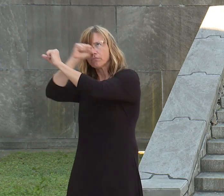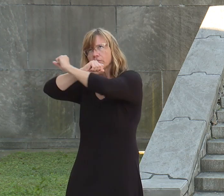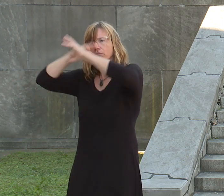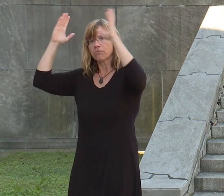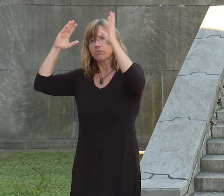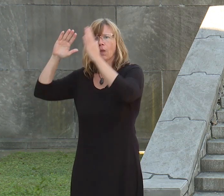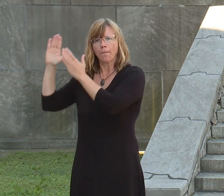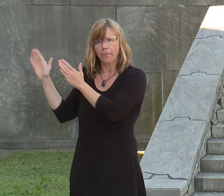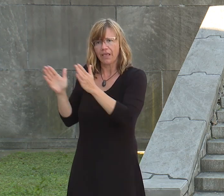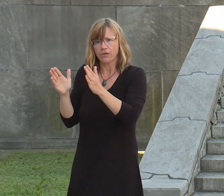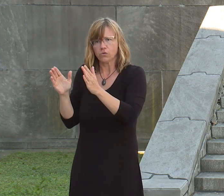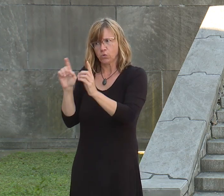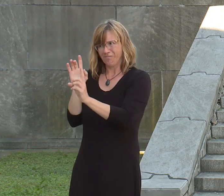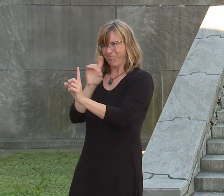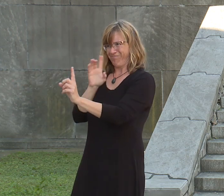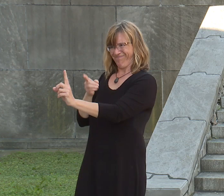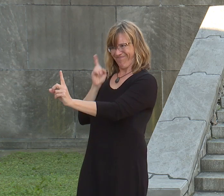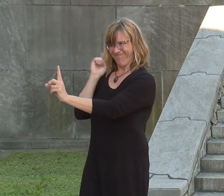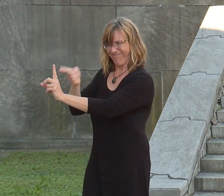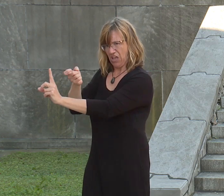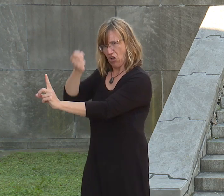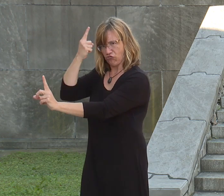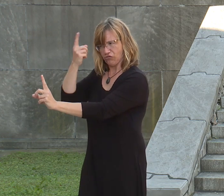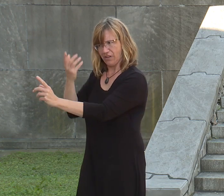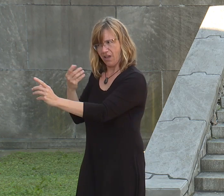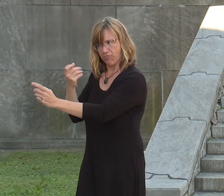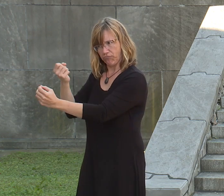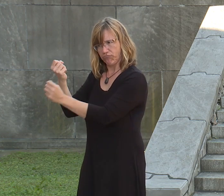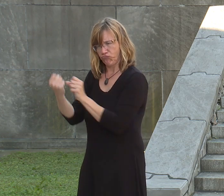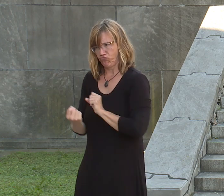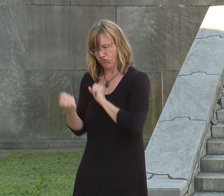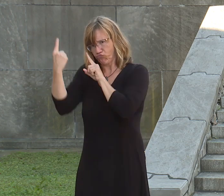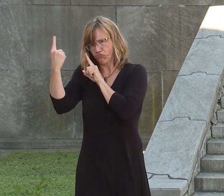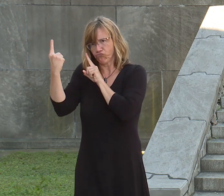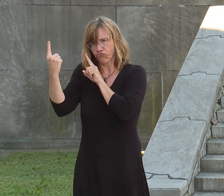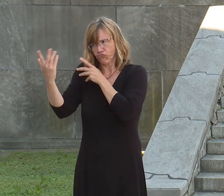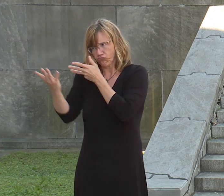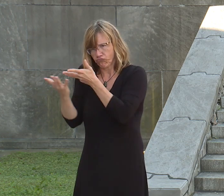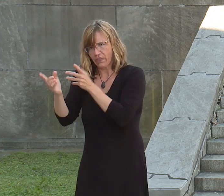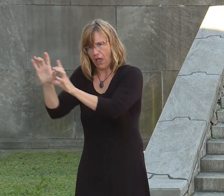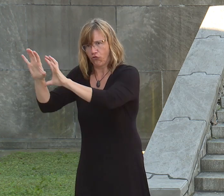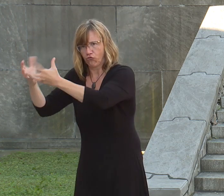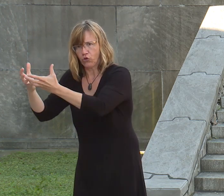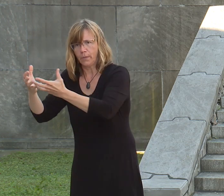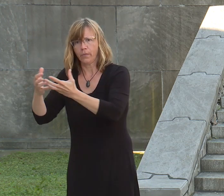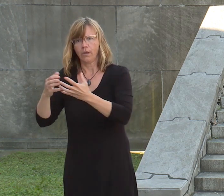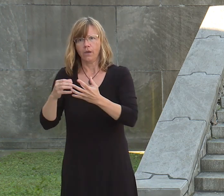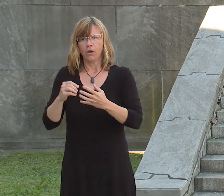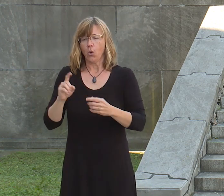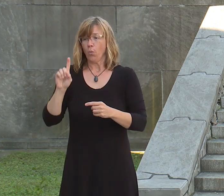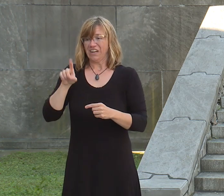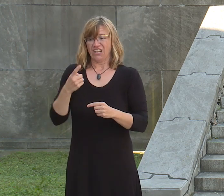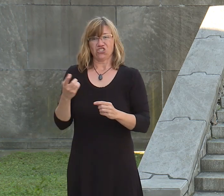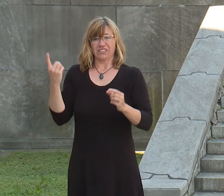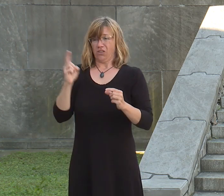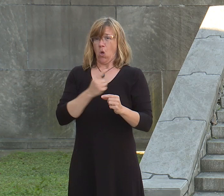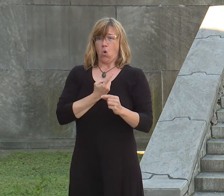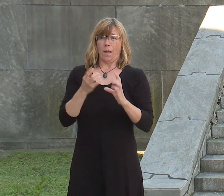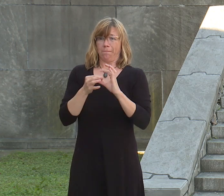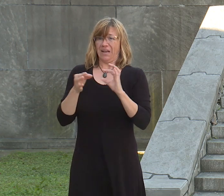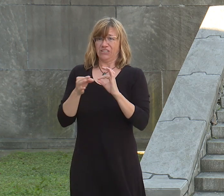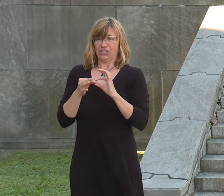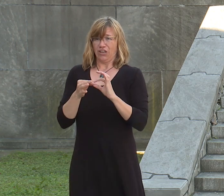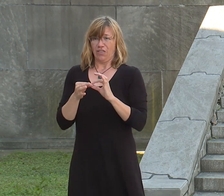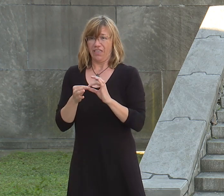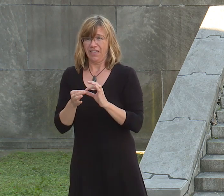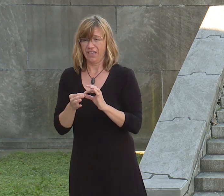to that. And again, we've worked with many trusted messengers. We know that we're not the only messenger that people listen to. Oftentimes we're the last messenger. So